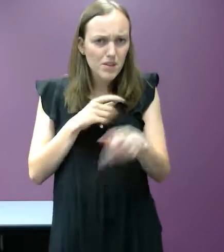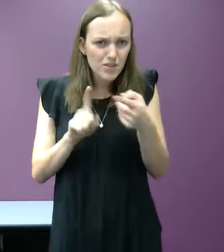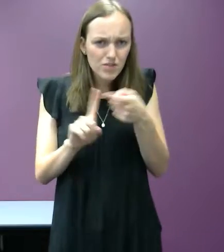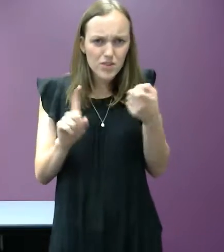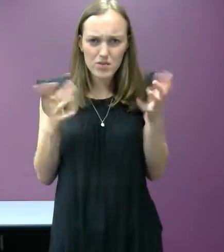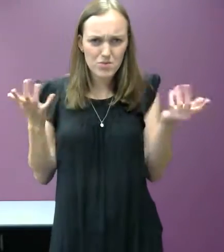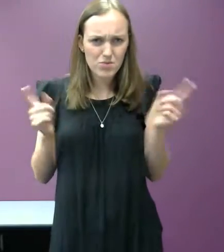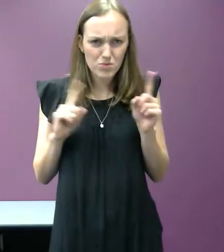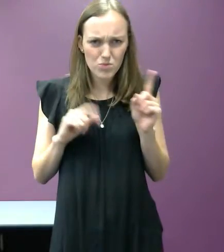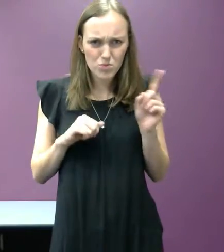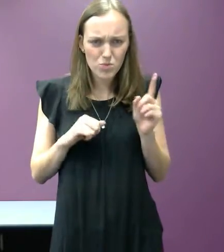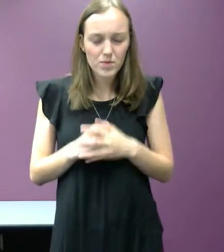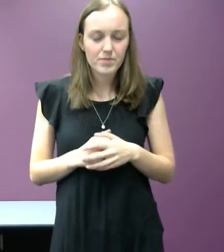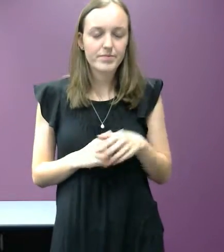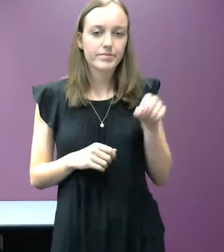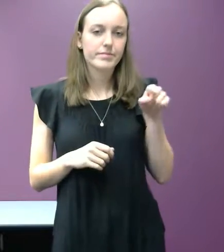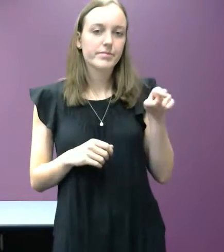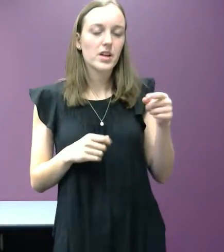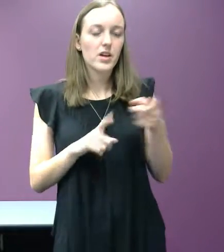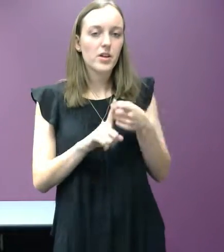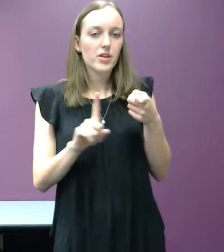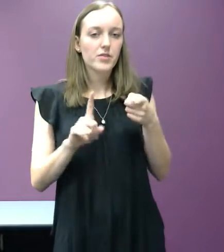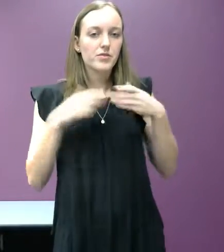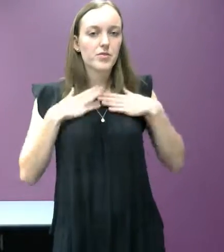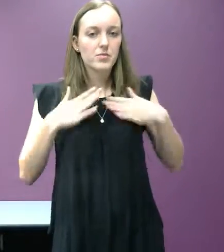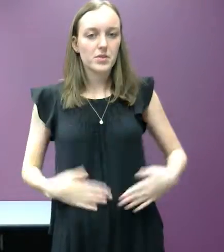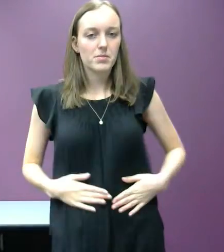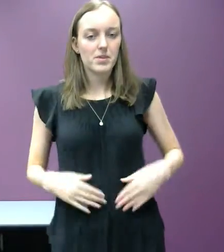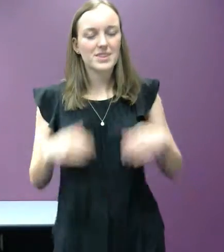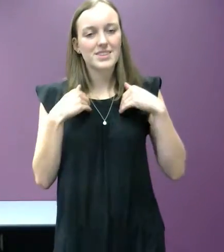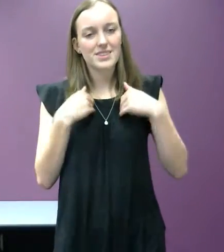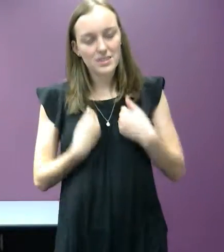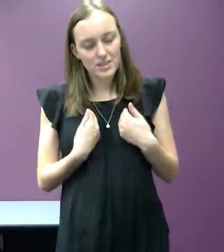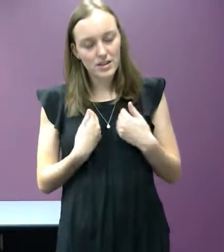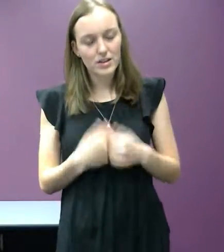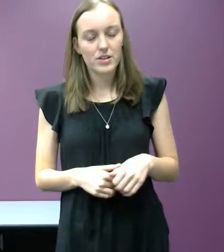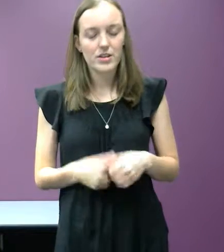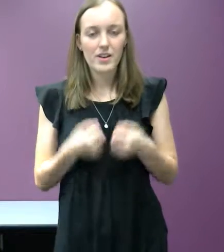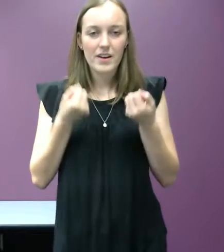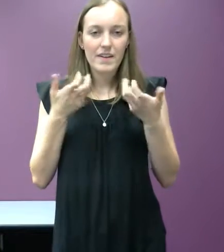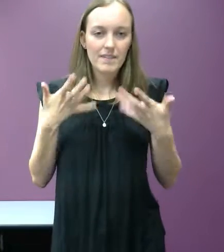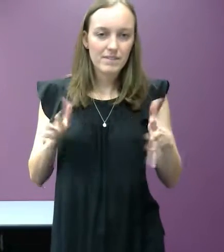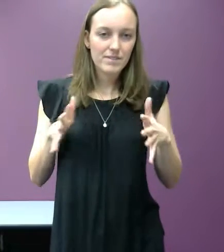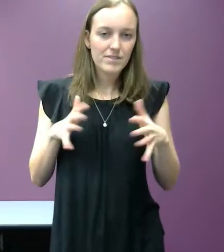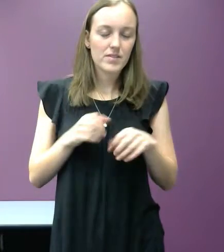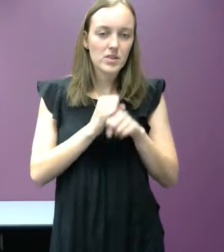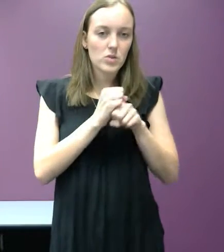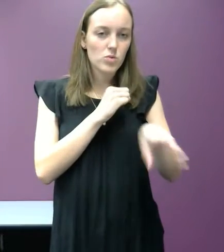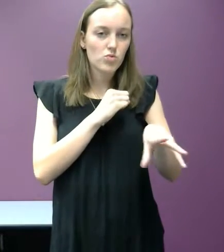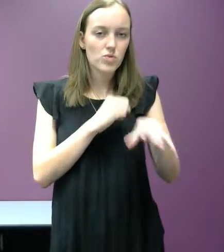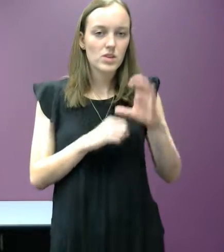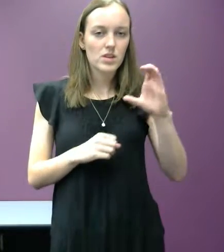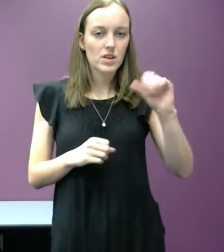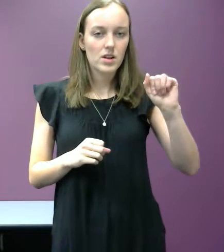and that's tired blood that's really getting rid of carbon dioxide, that blood comes